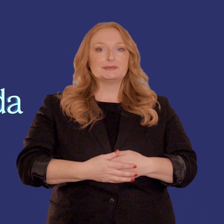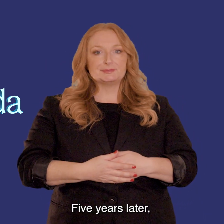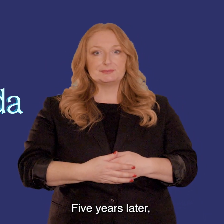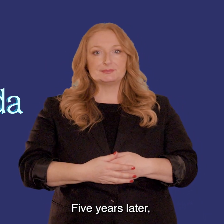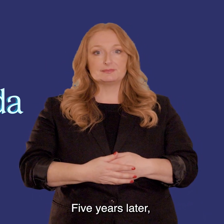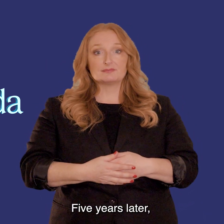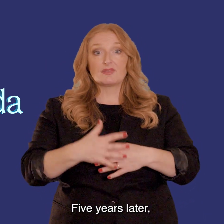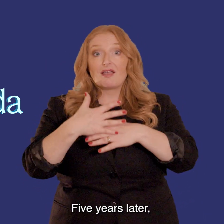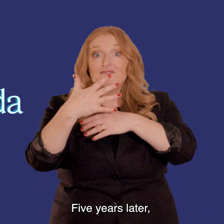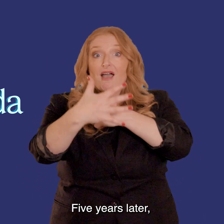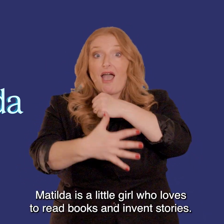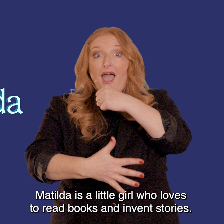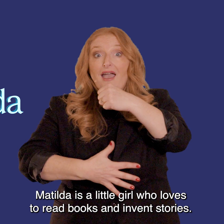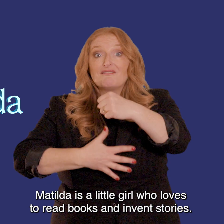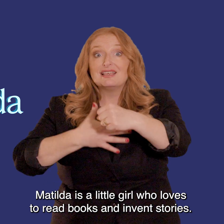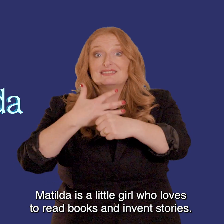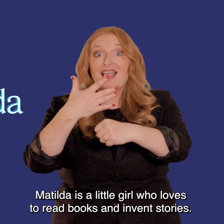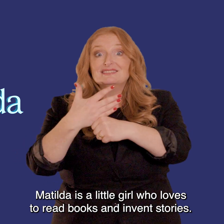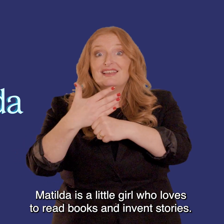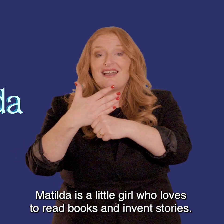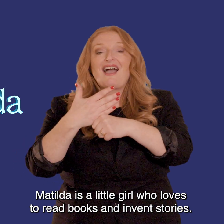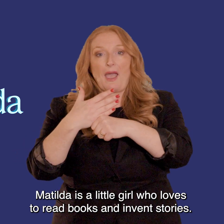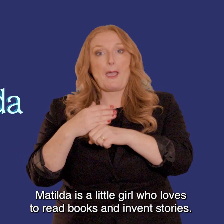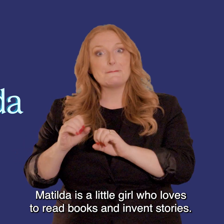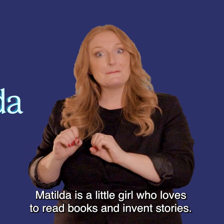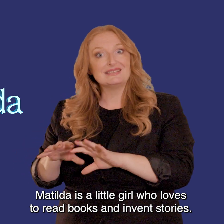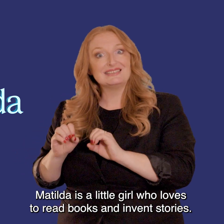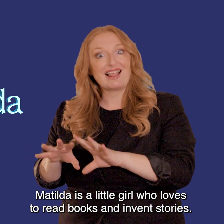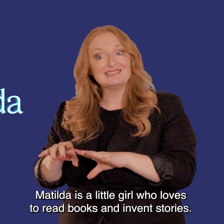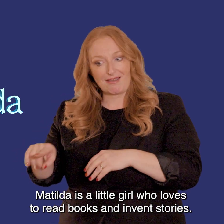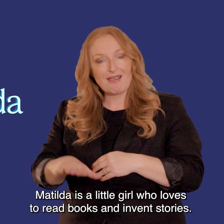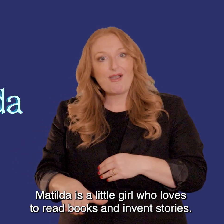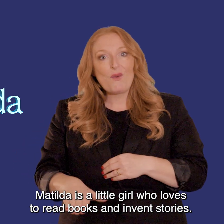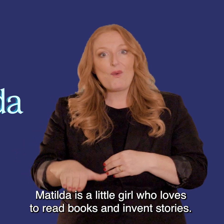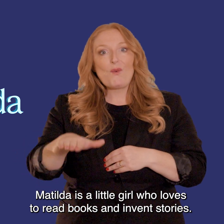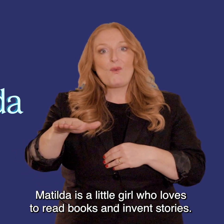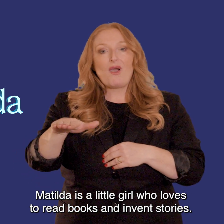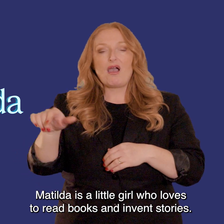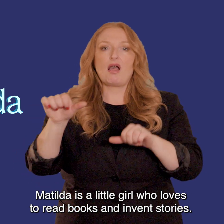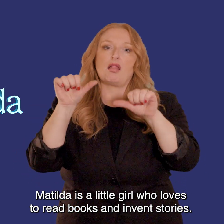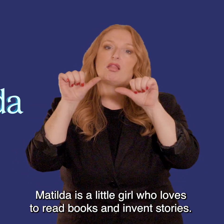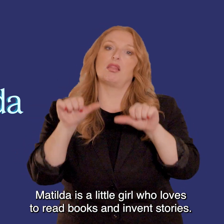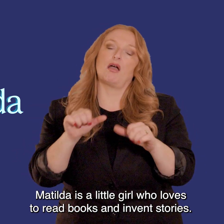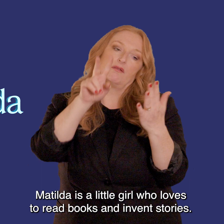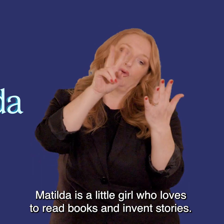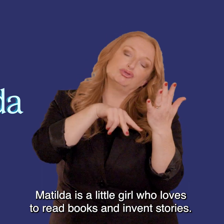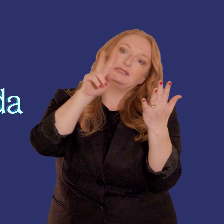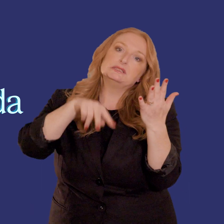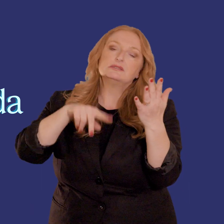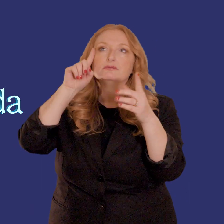5 years later, Matilda is a little girl who loves to read books and invent stories. But